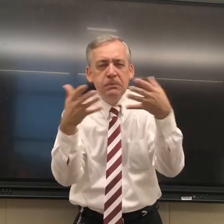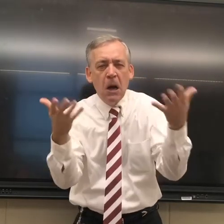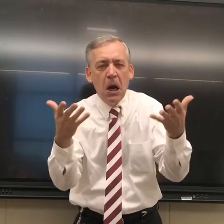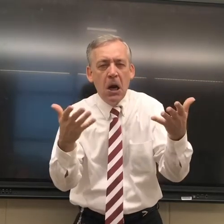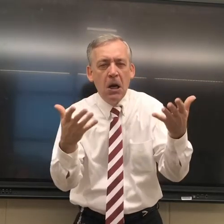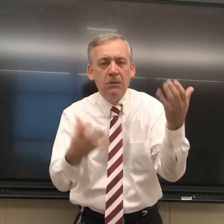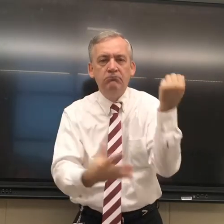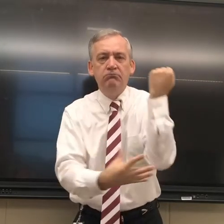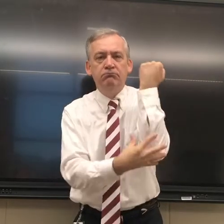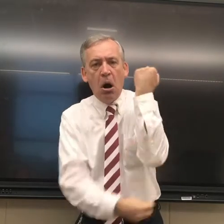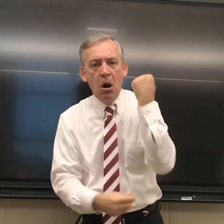And our hatred of it